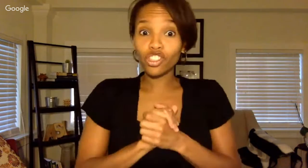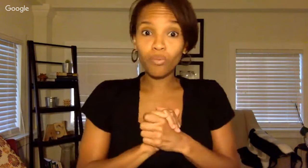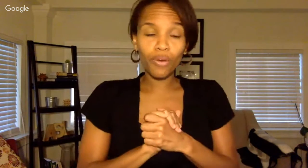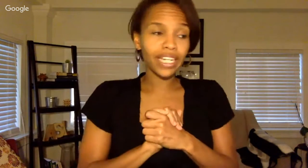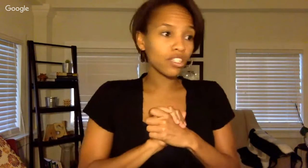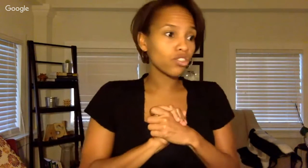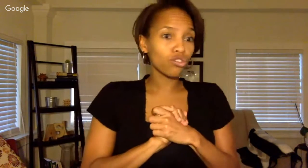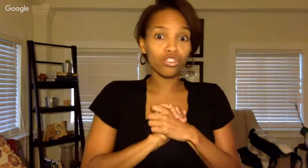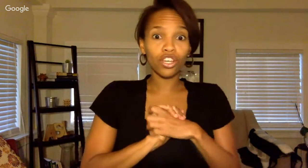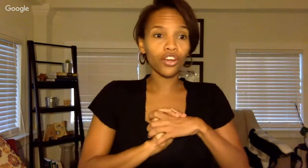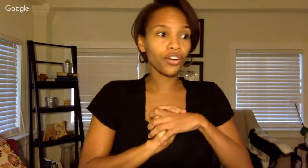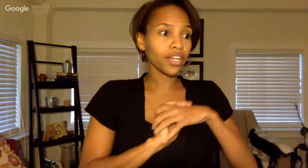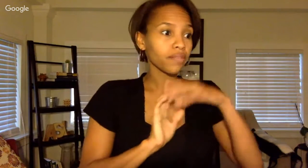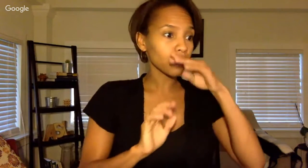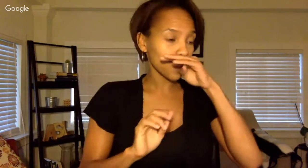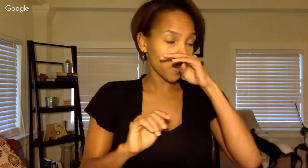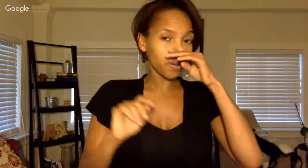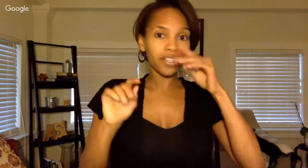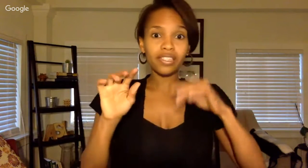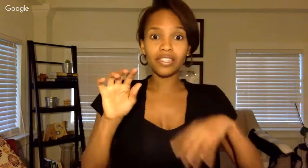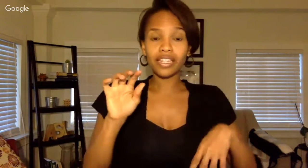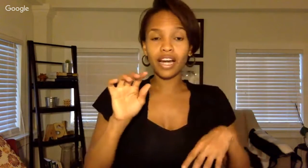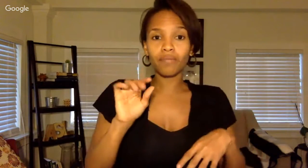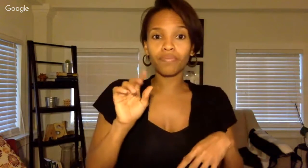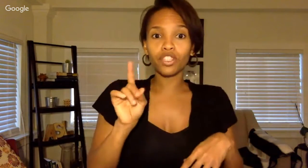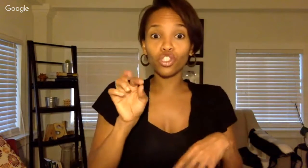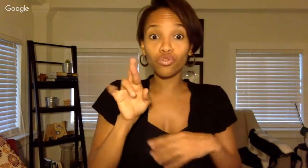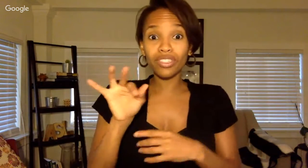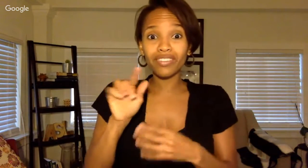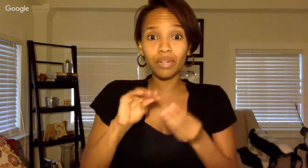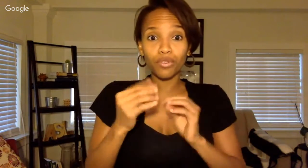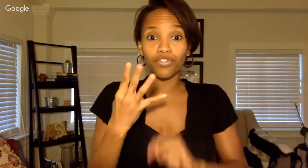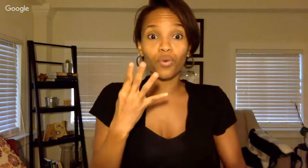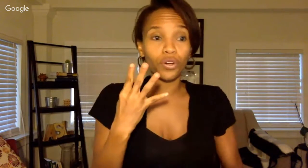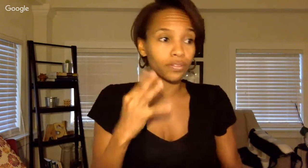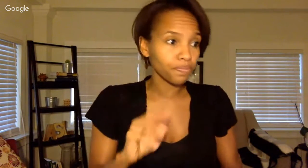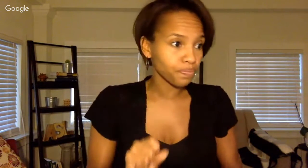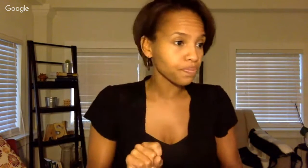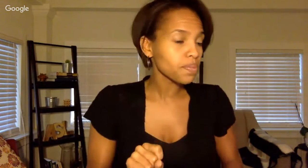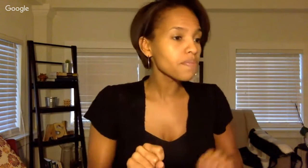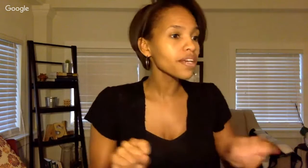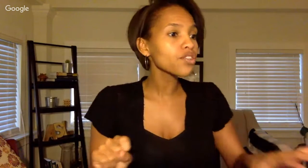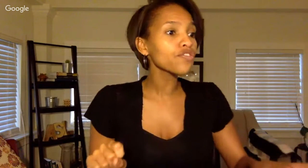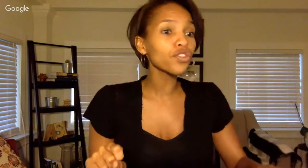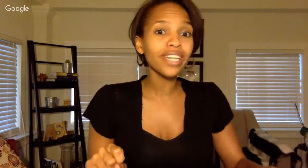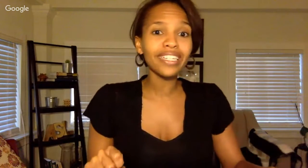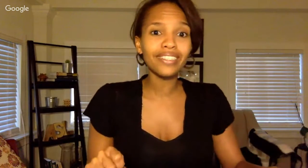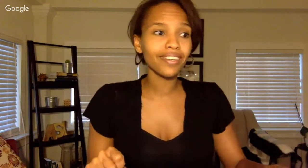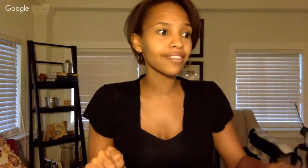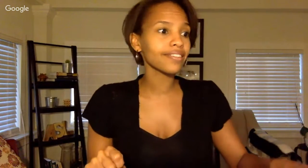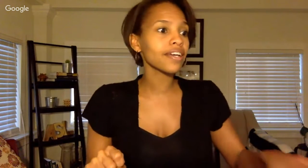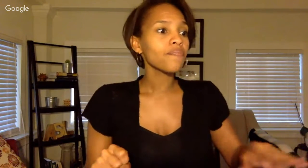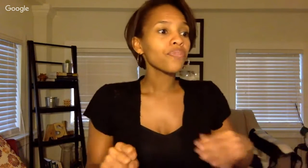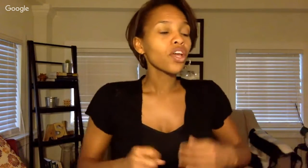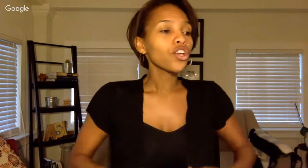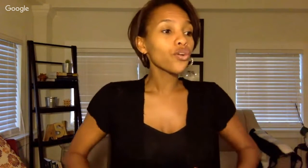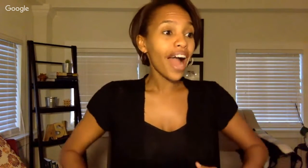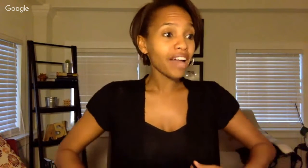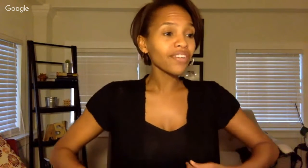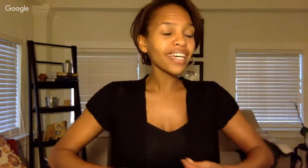right into Social Security. So this is the drill number 4. So the first sentence is, your advocate